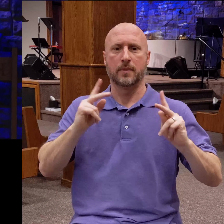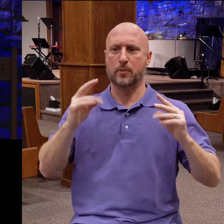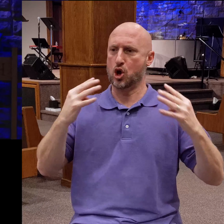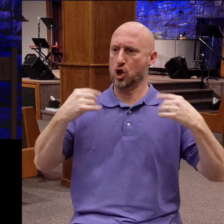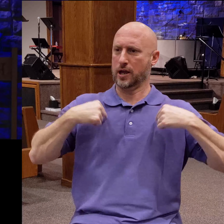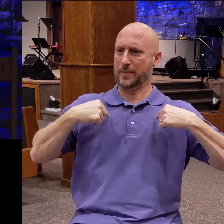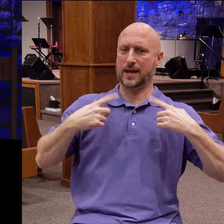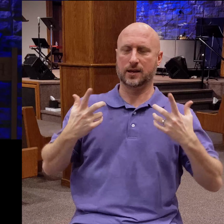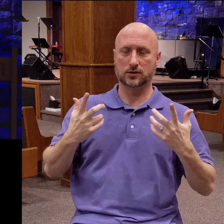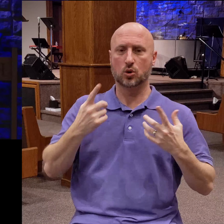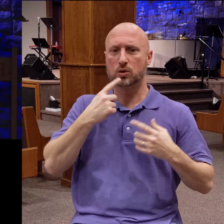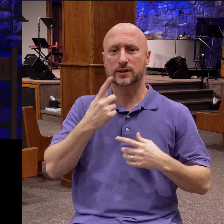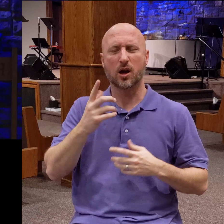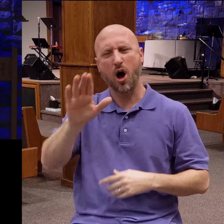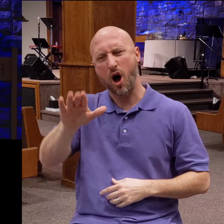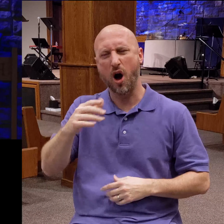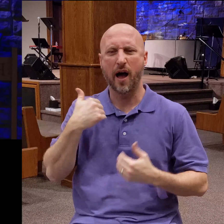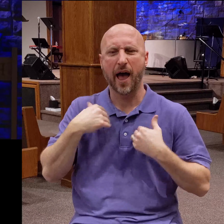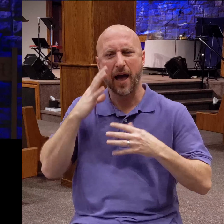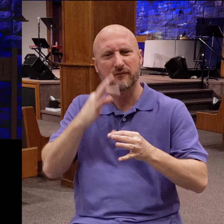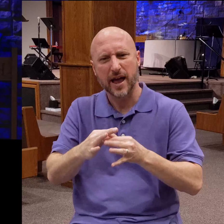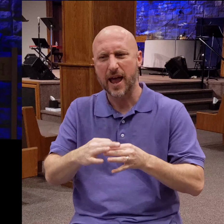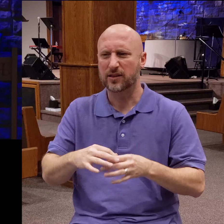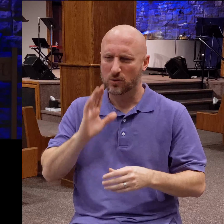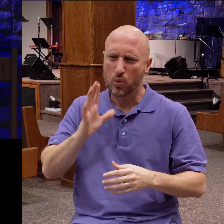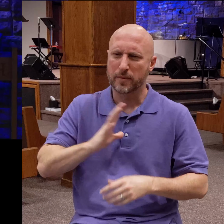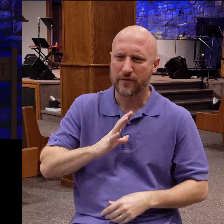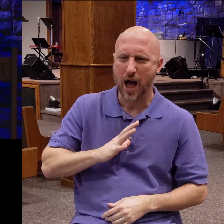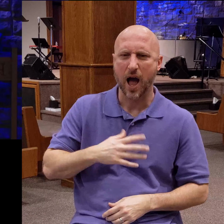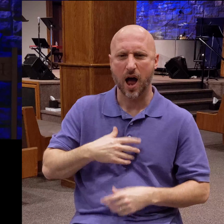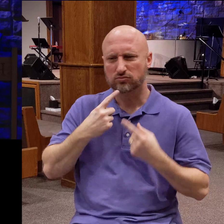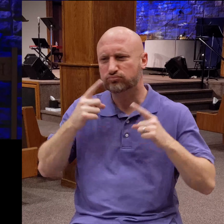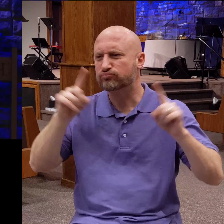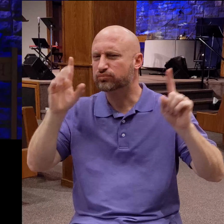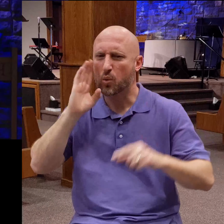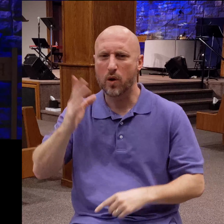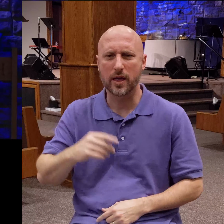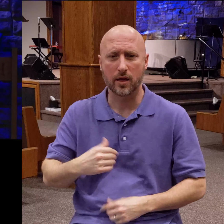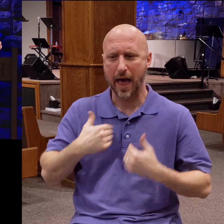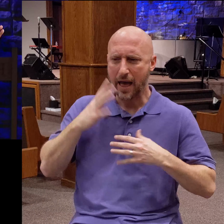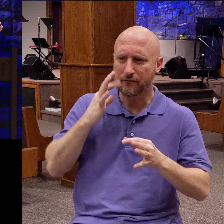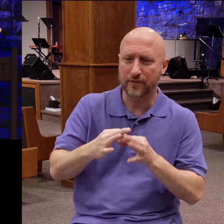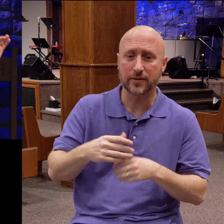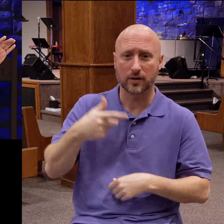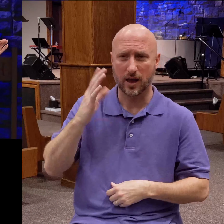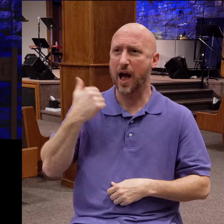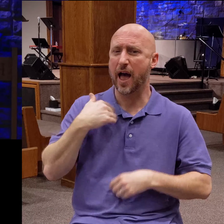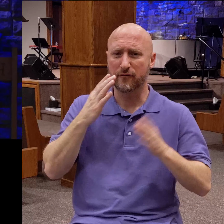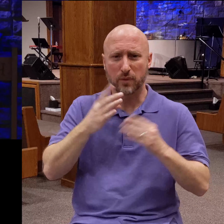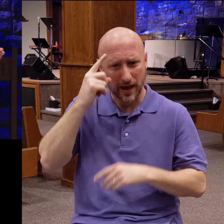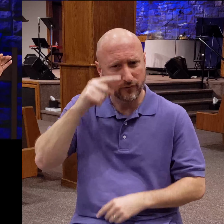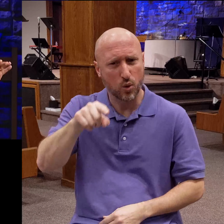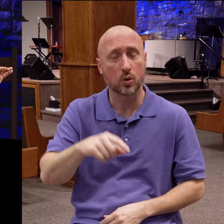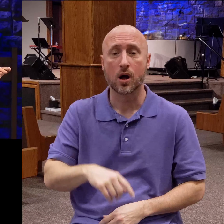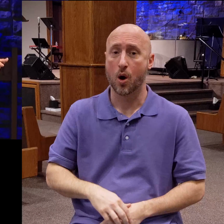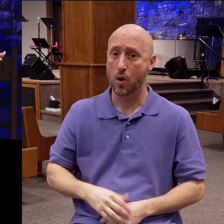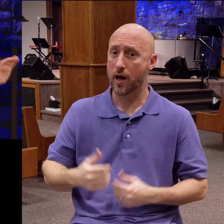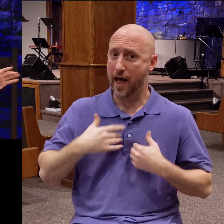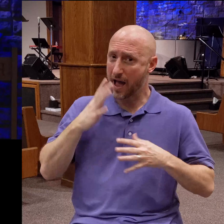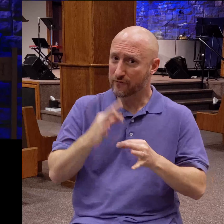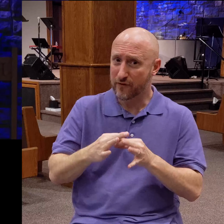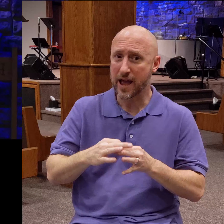saying, hey, you know, have faith. You'll prosper. Have faith. God's got better things for you. Have faith.